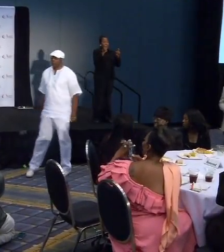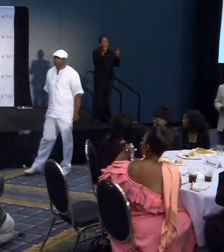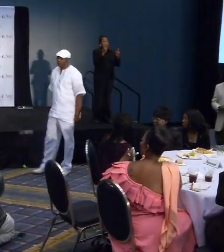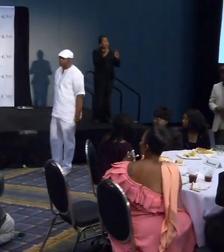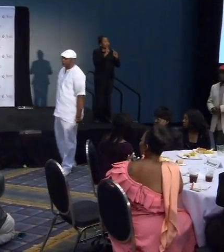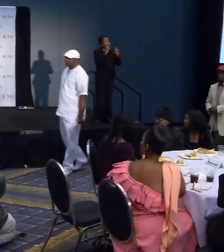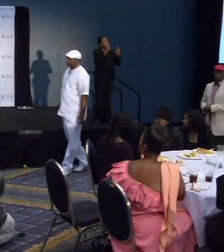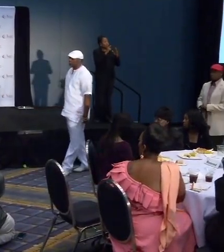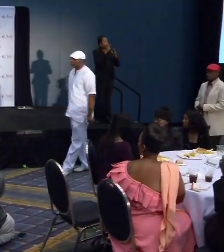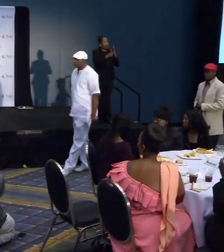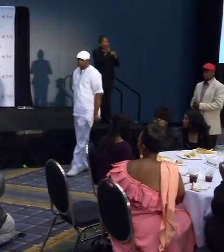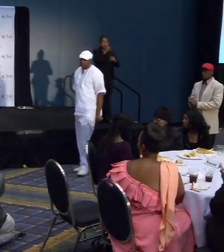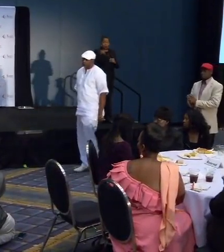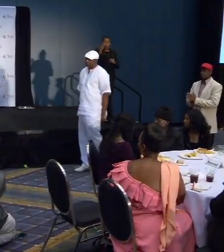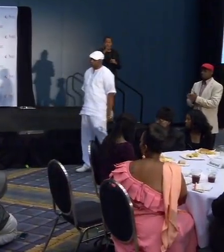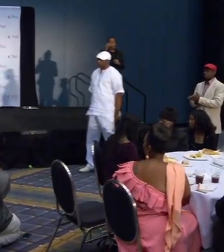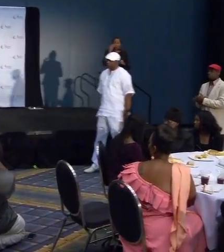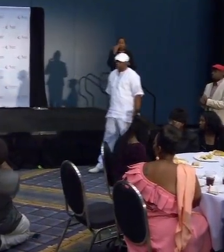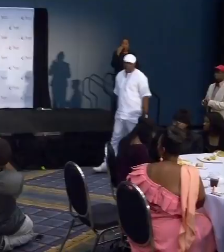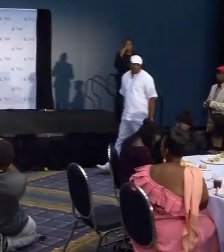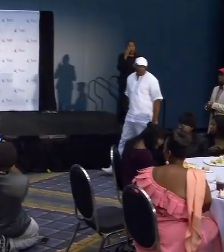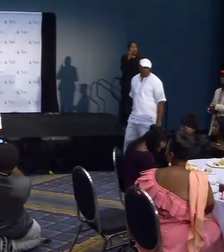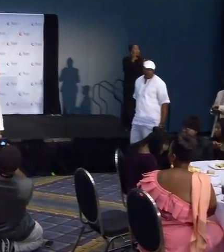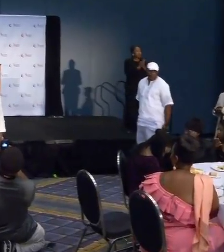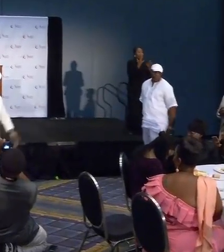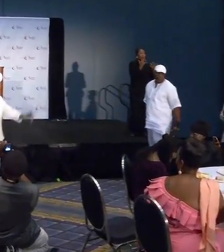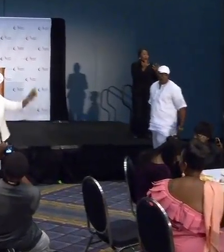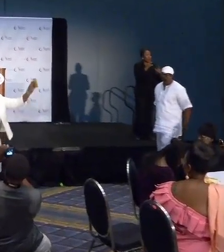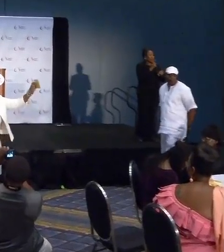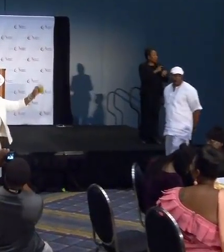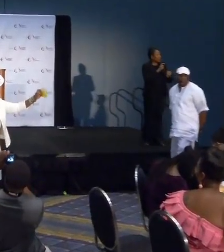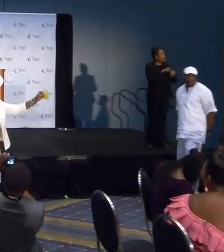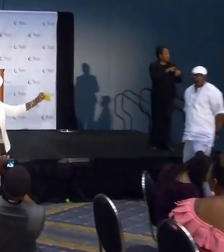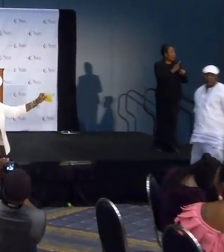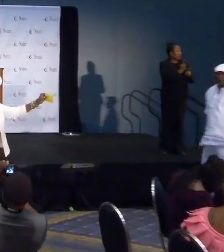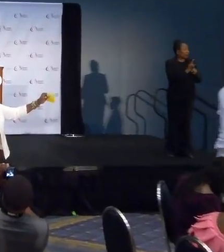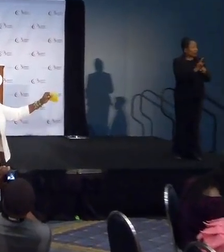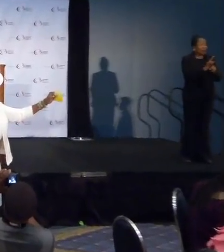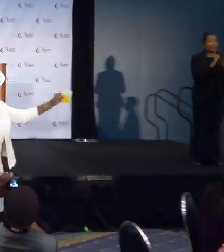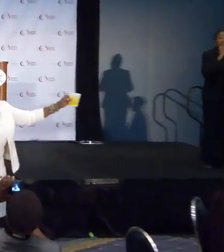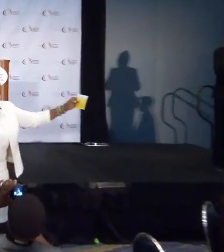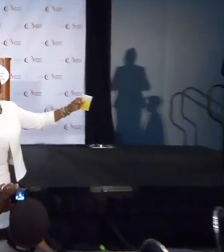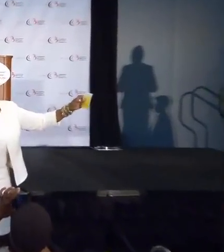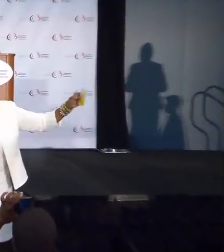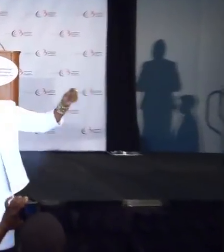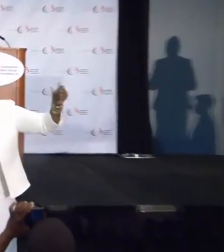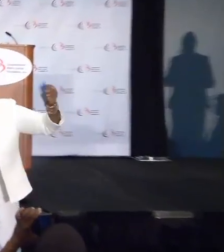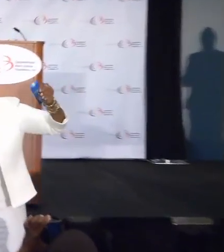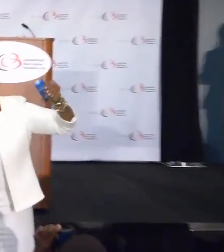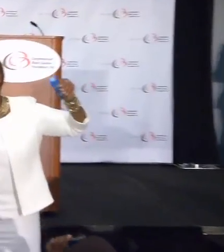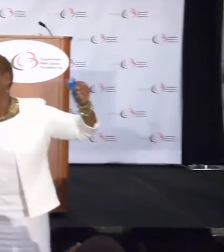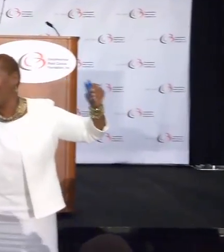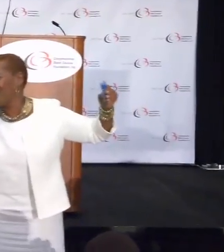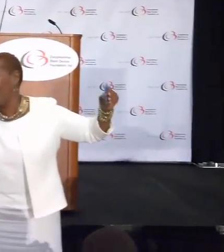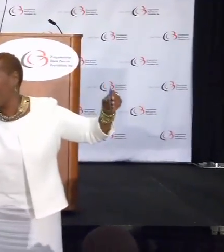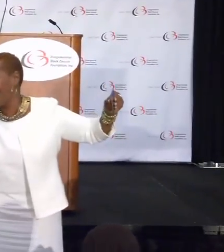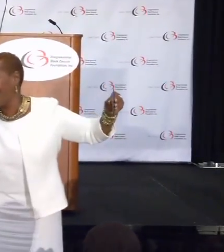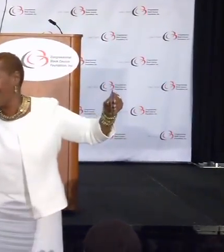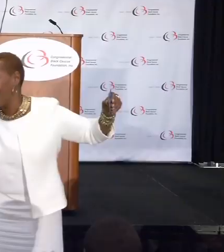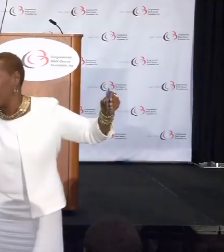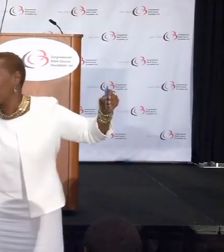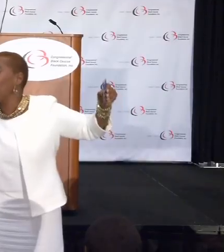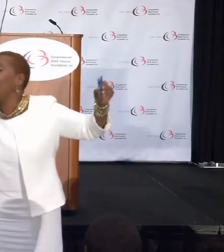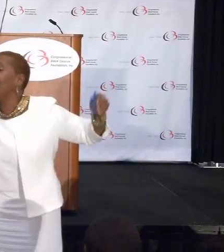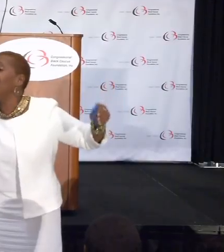To give what you know. Stop waiting for the right time. Just give it. Stop waiting until you're better at it. Just give